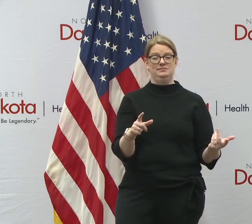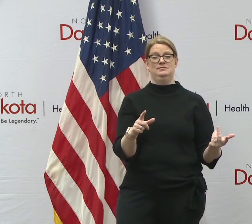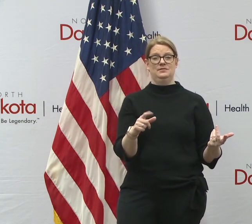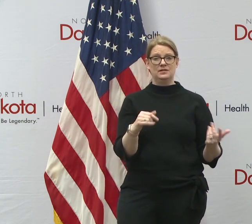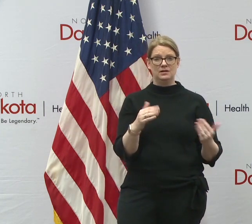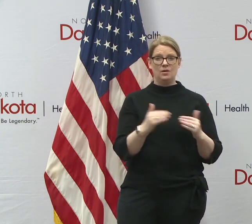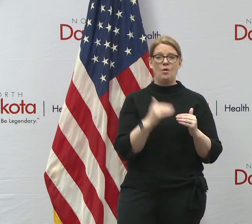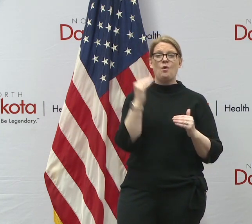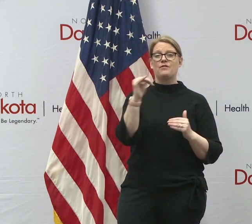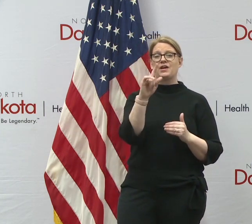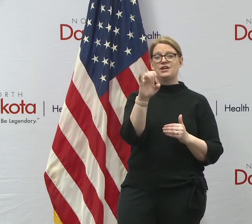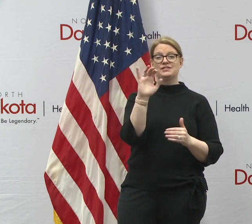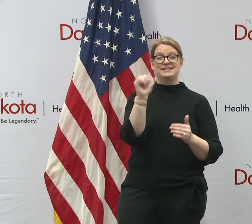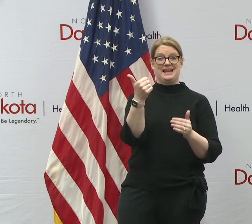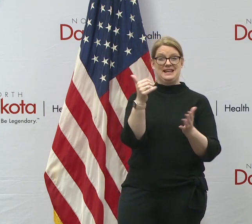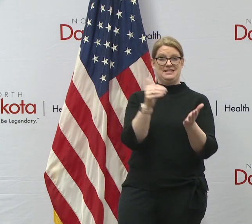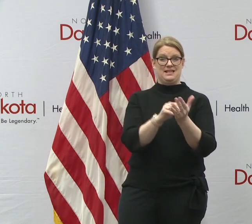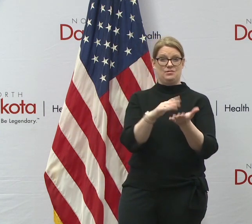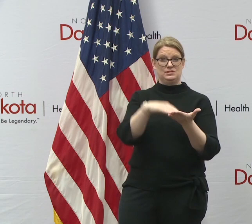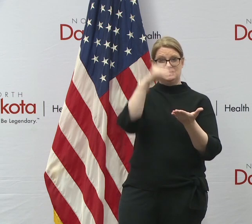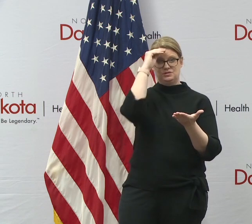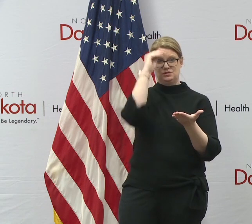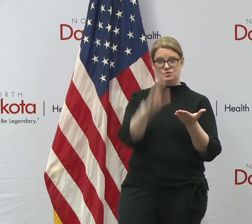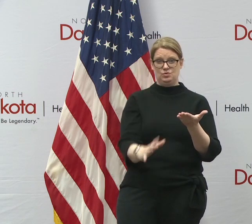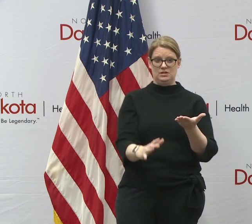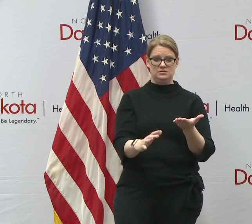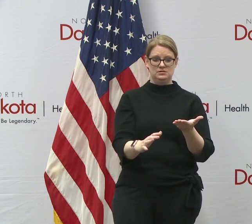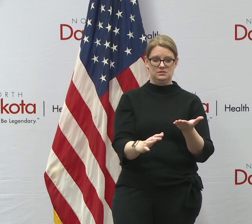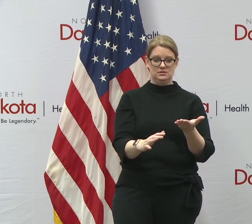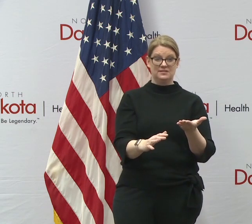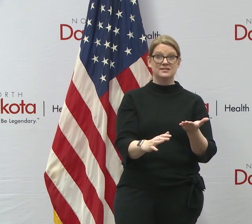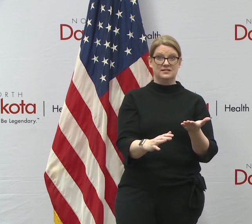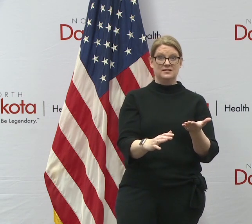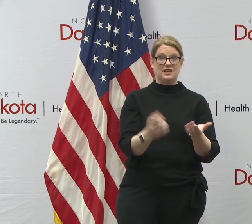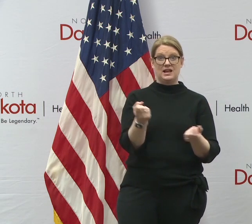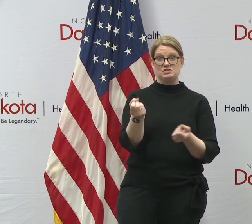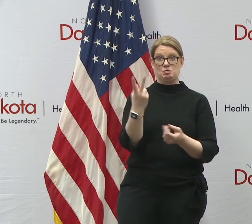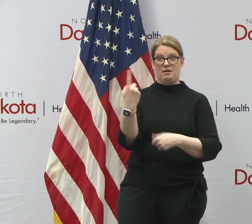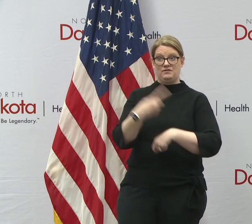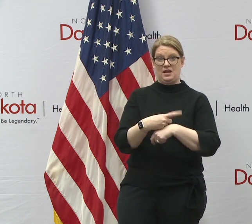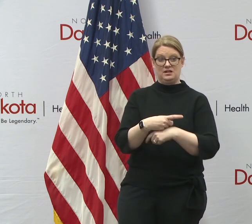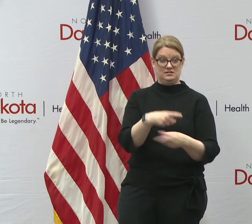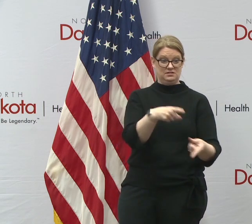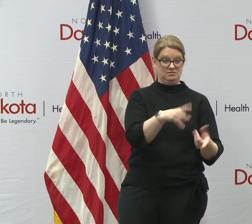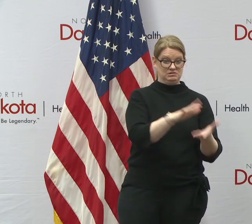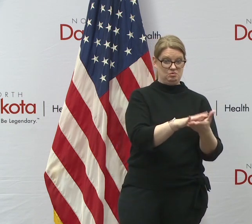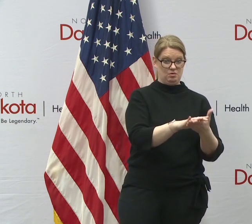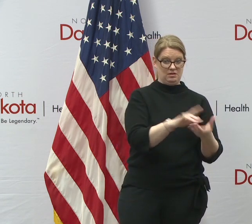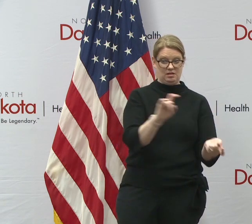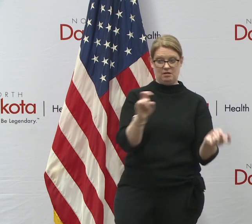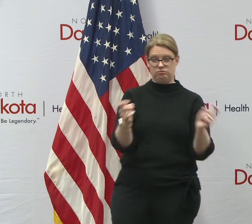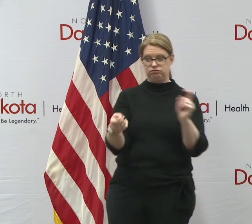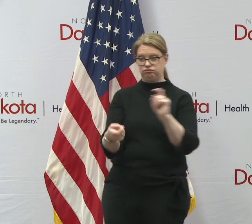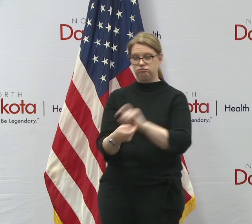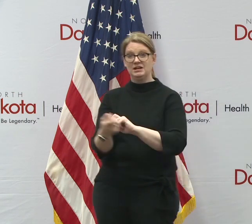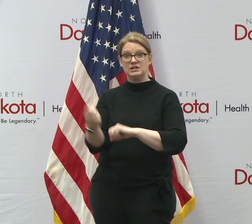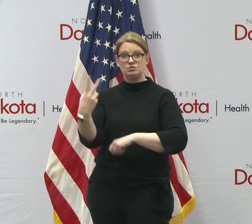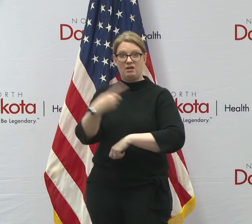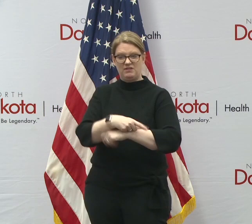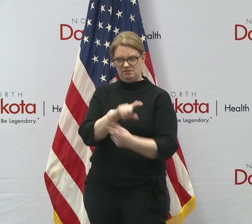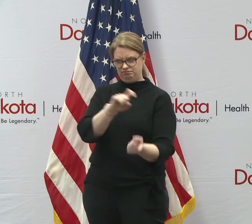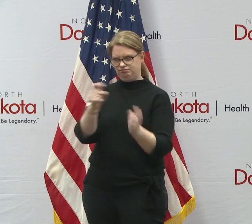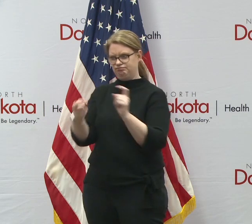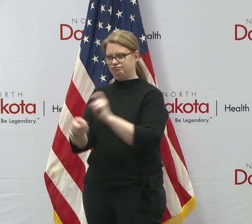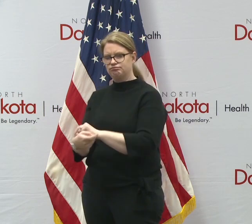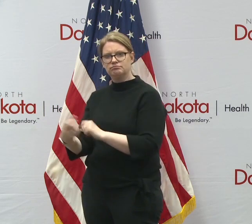over 110,000 students and in just 12 days turned that around to a distance learning thing, I think just shows you what North Dakota is capable of. So